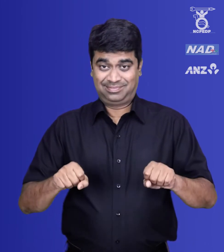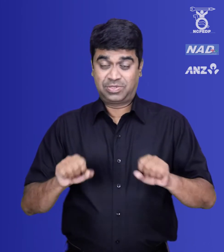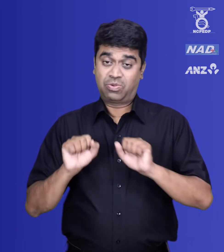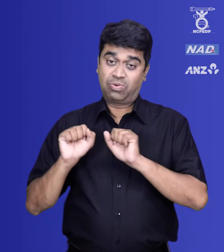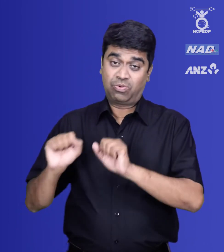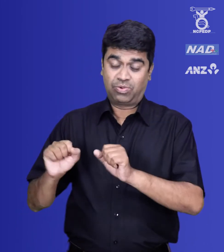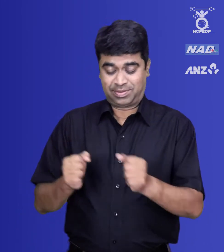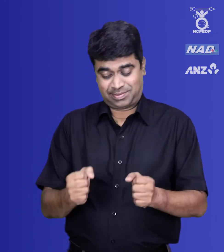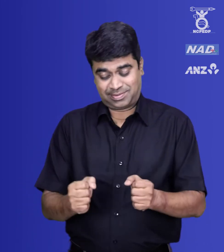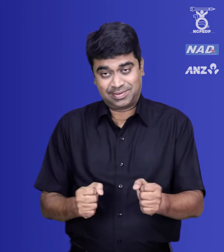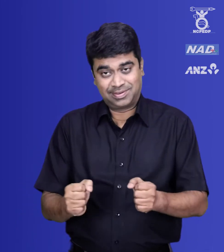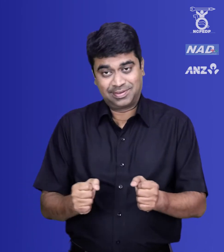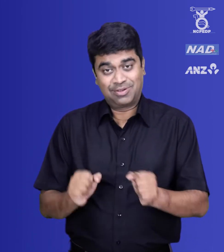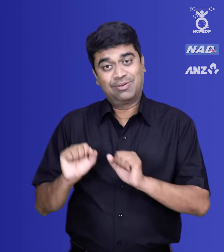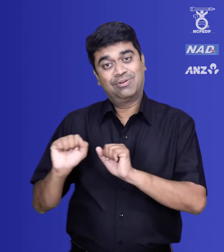personal mobility assistance.